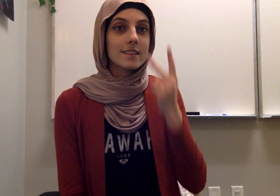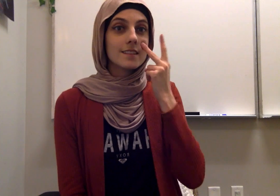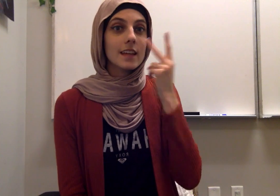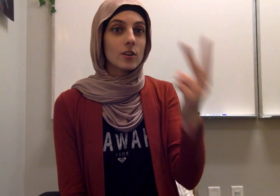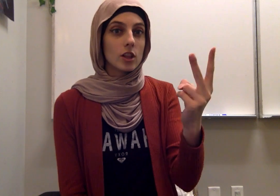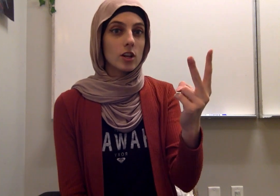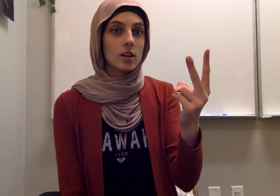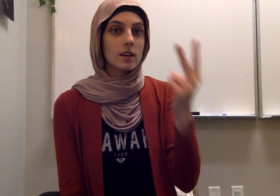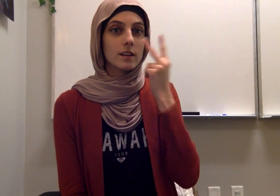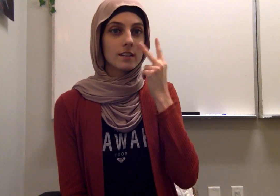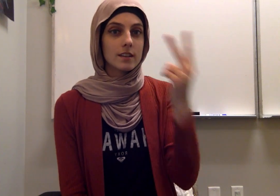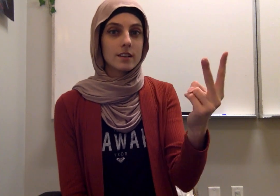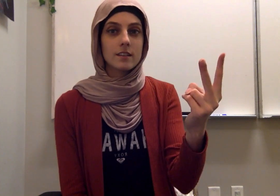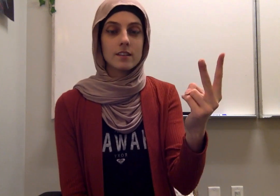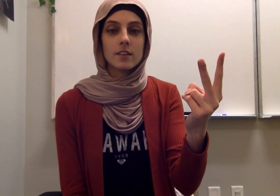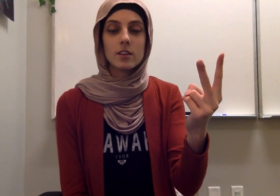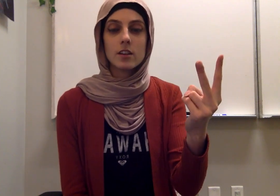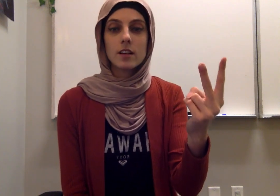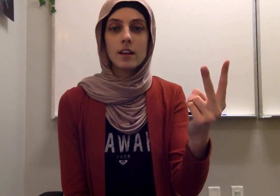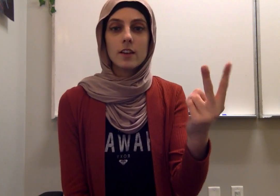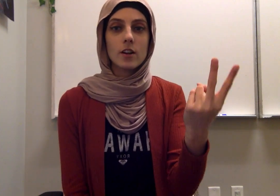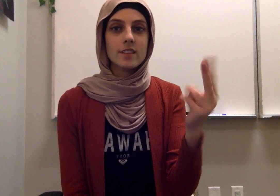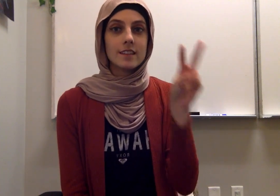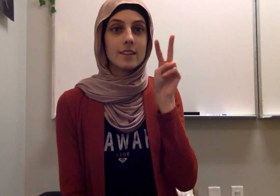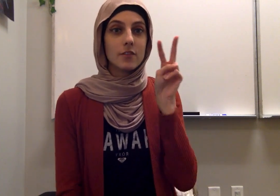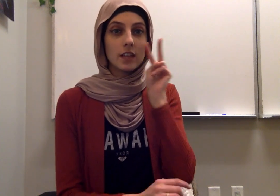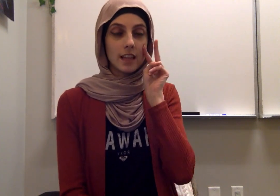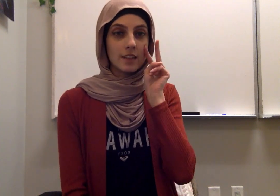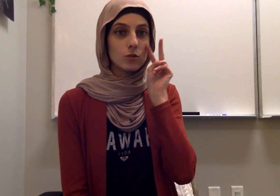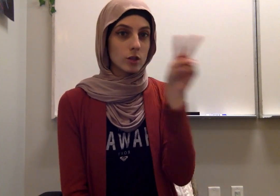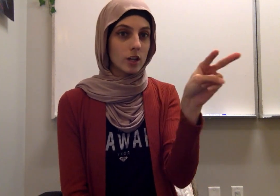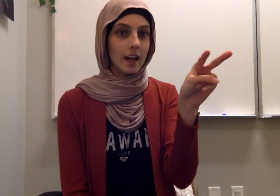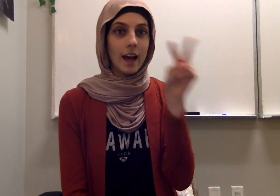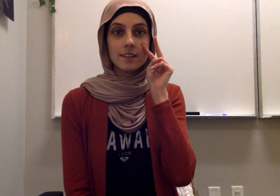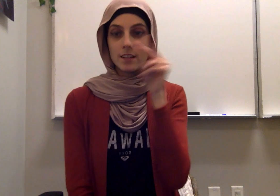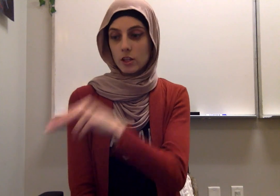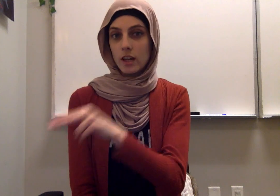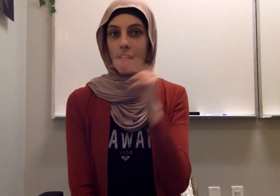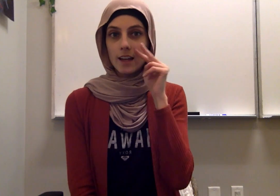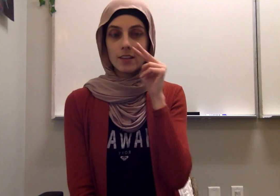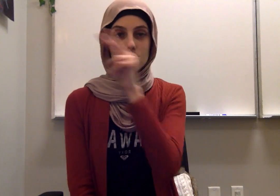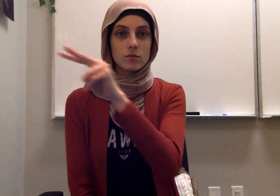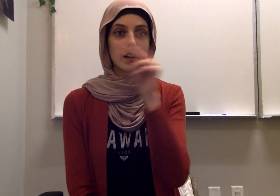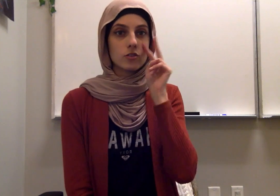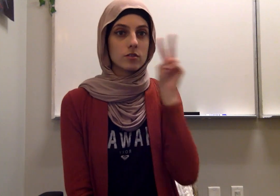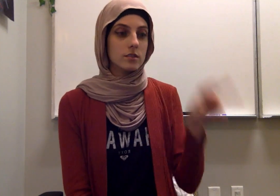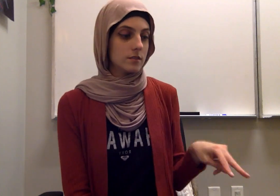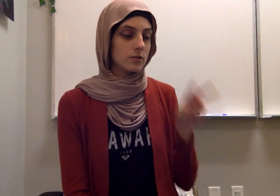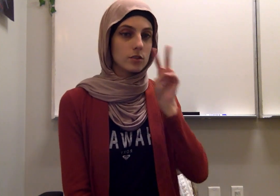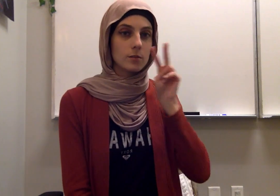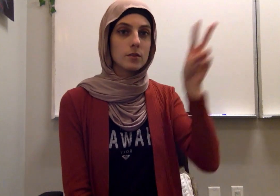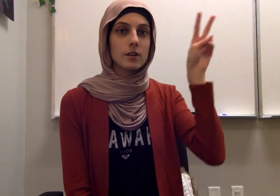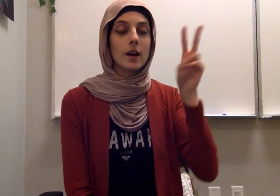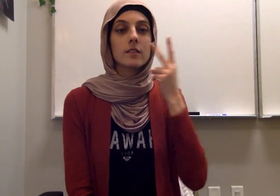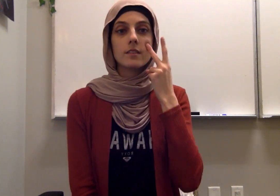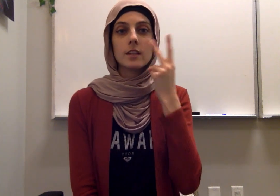See or look. See or look. Notice that's different than to look at. Look at is directional, so you can move it around. See or